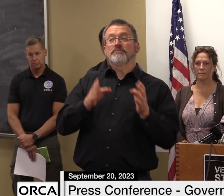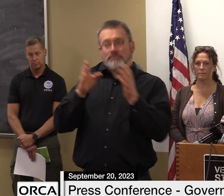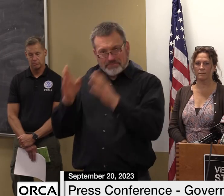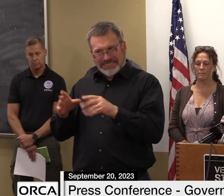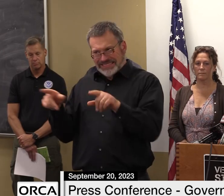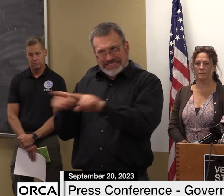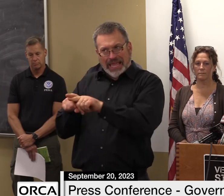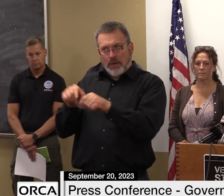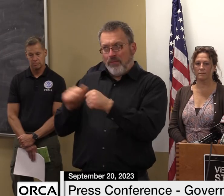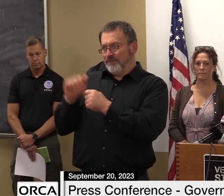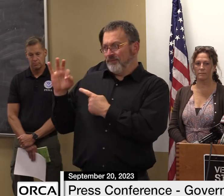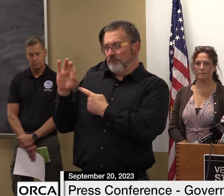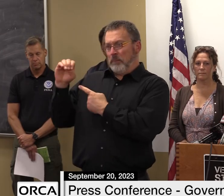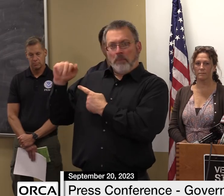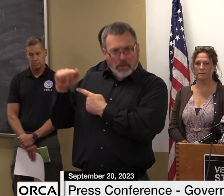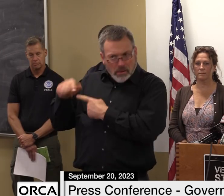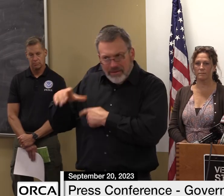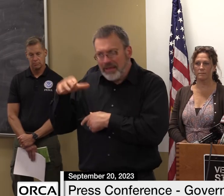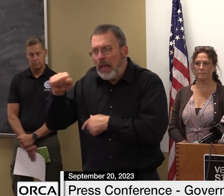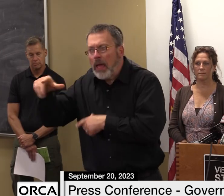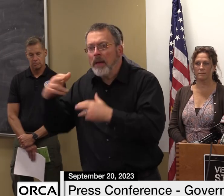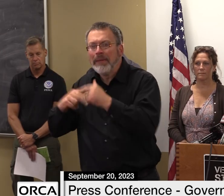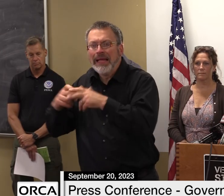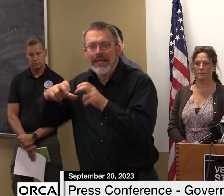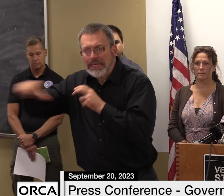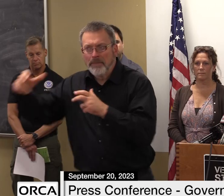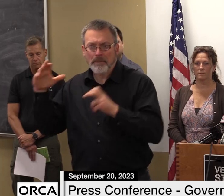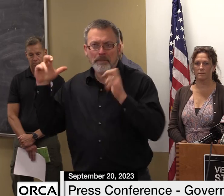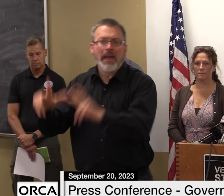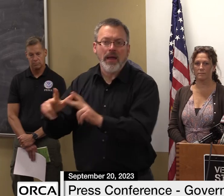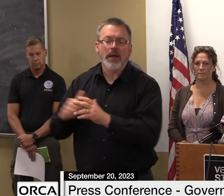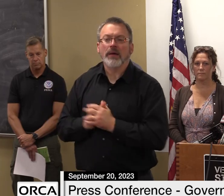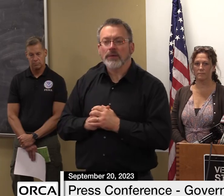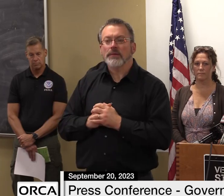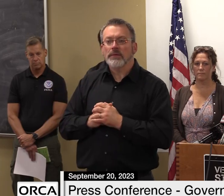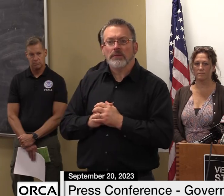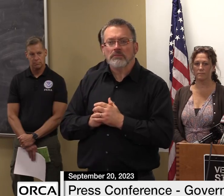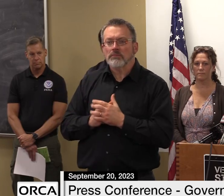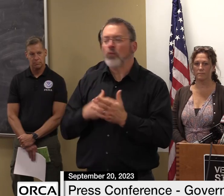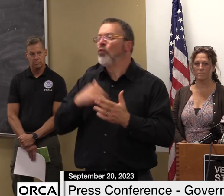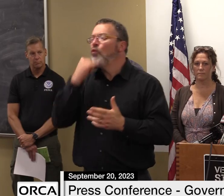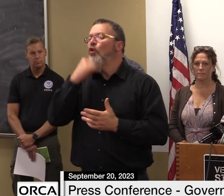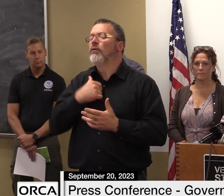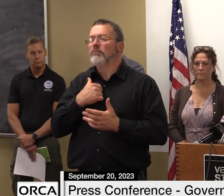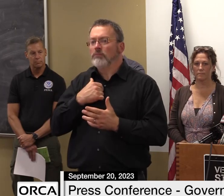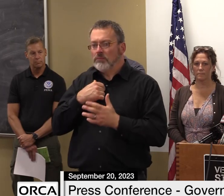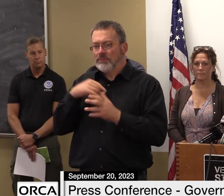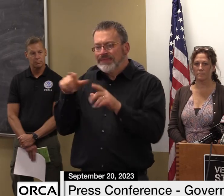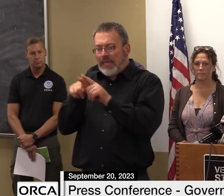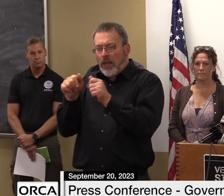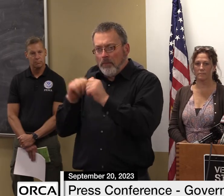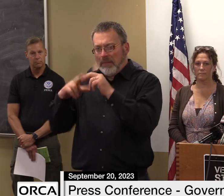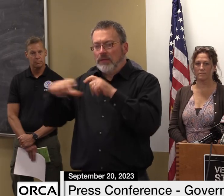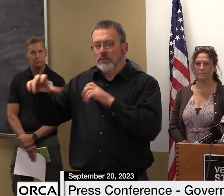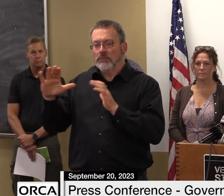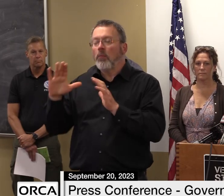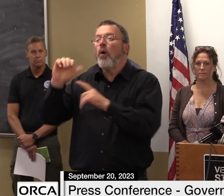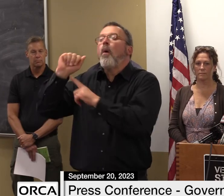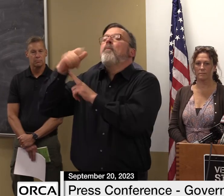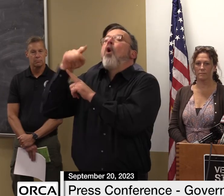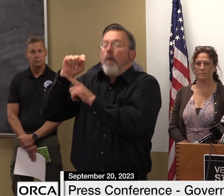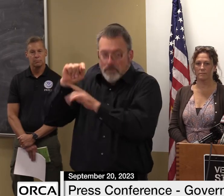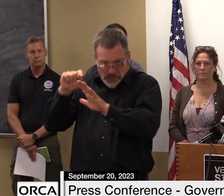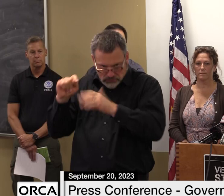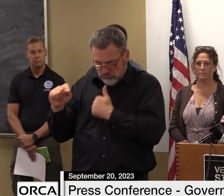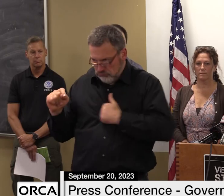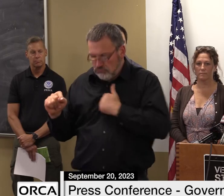as we can to get the money out the door and hope that this added financial relief will help many of our hardest hit areas of the state